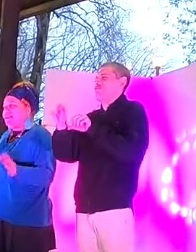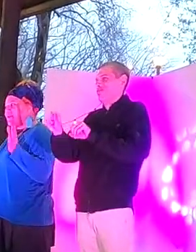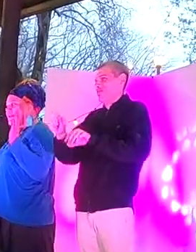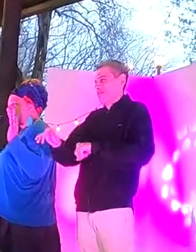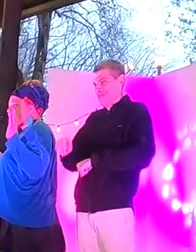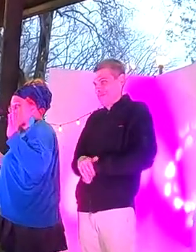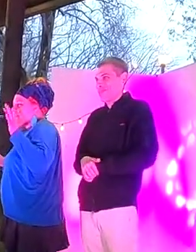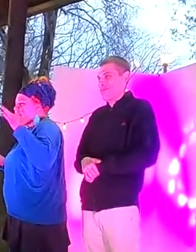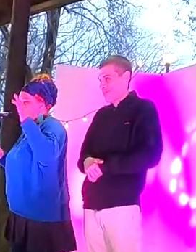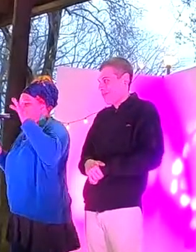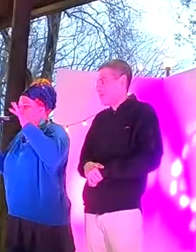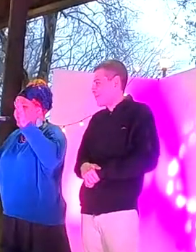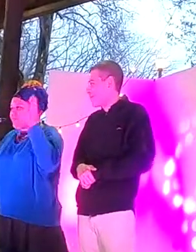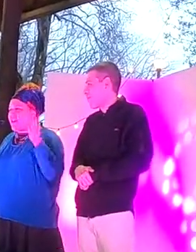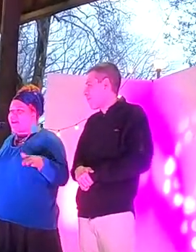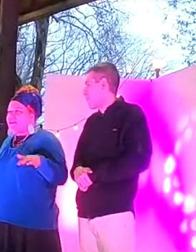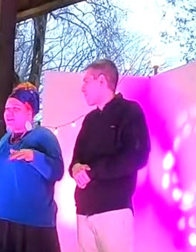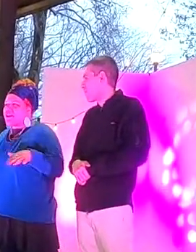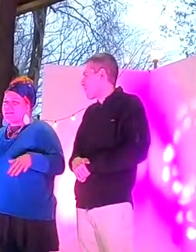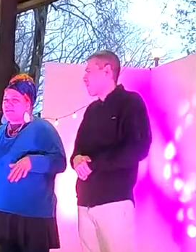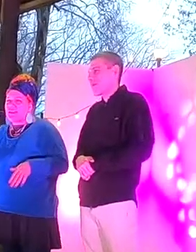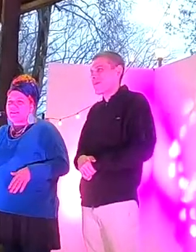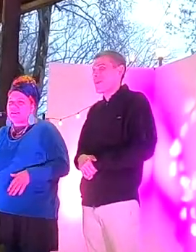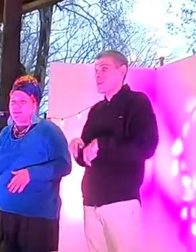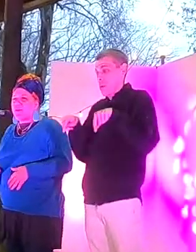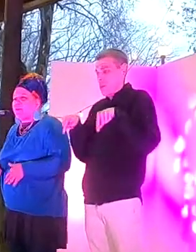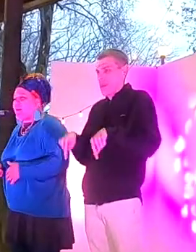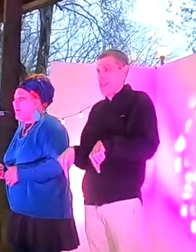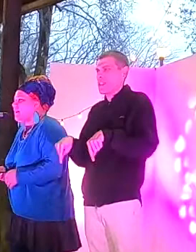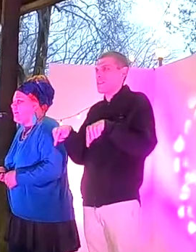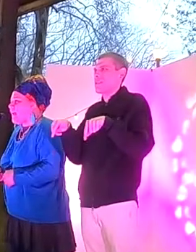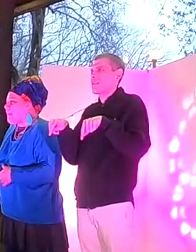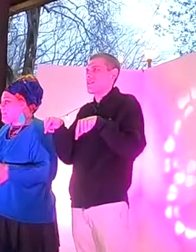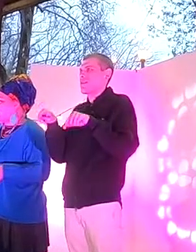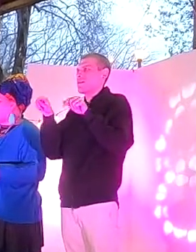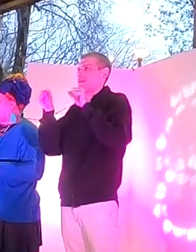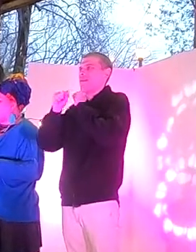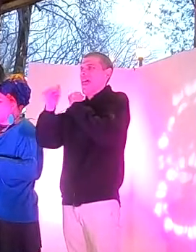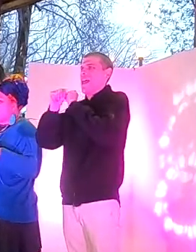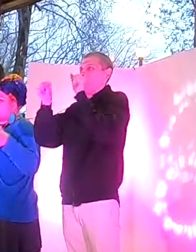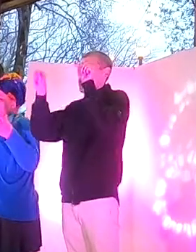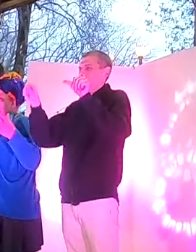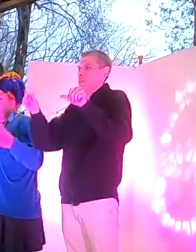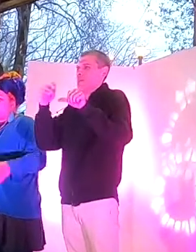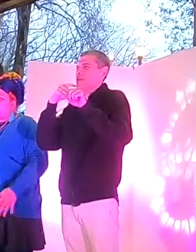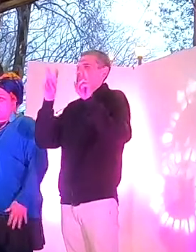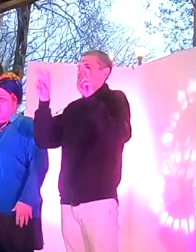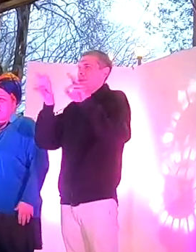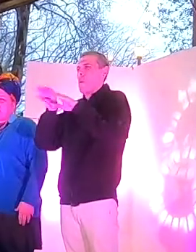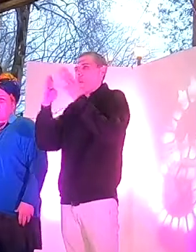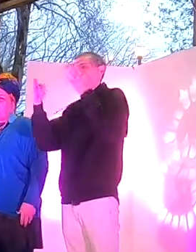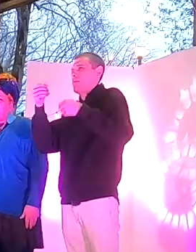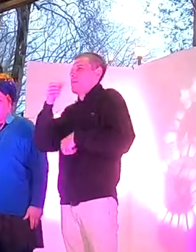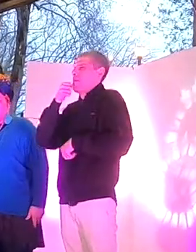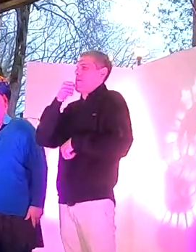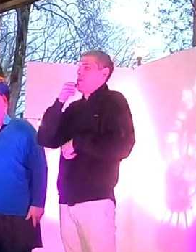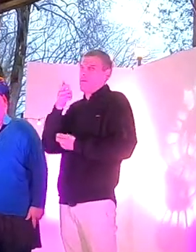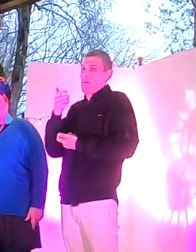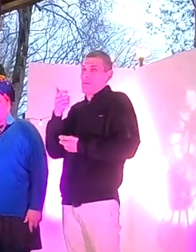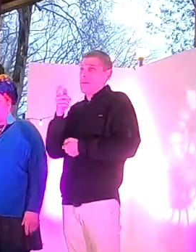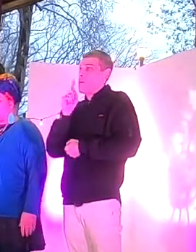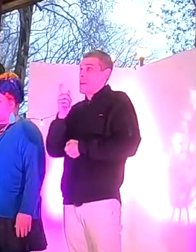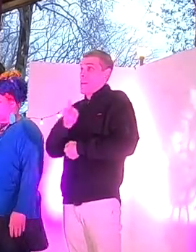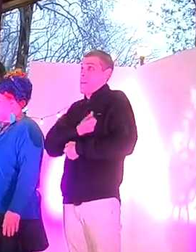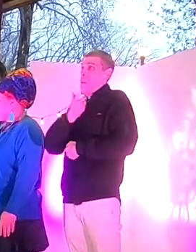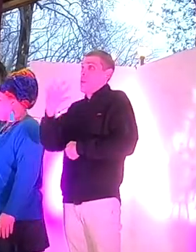I loved the flyer for this event, open mic. I haven't really done a poetry open mic since I